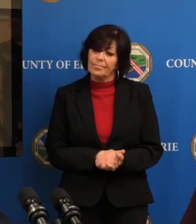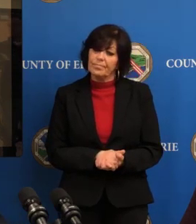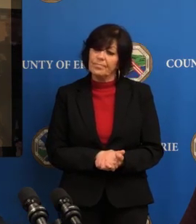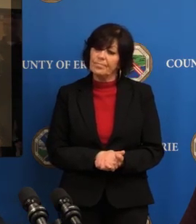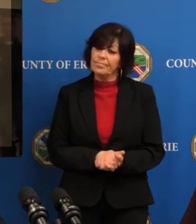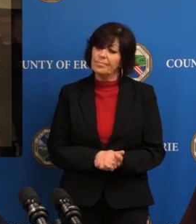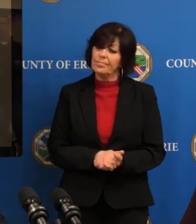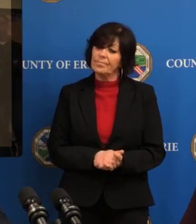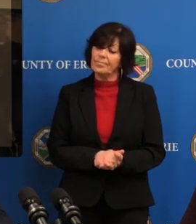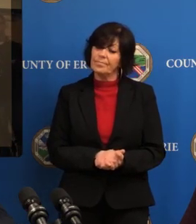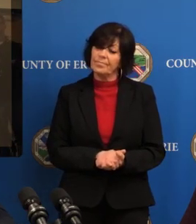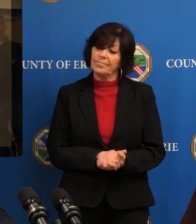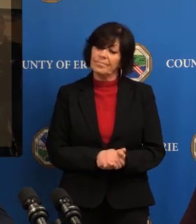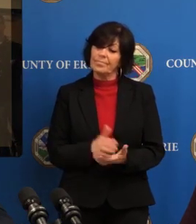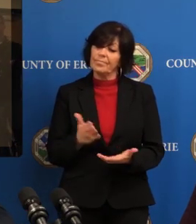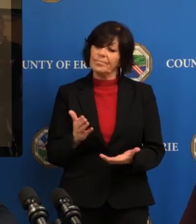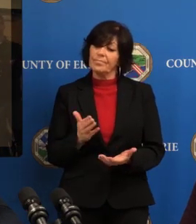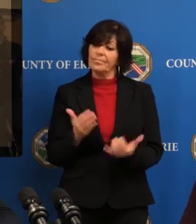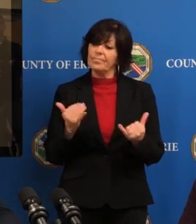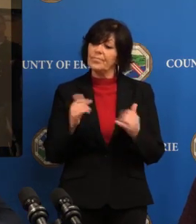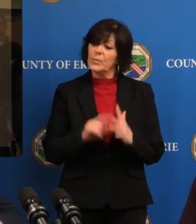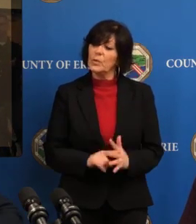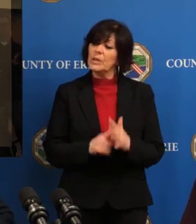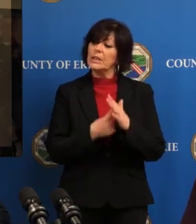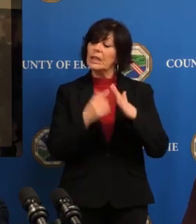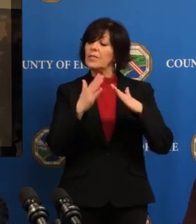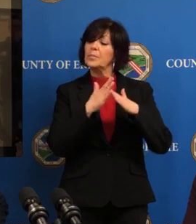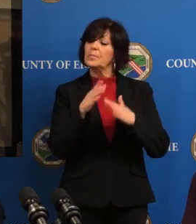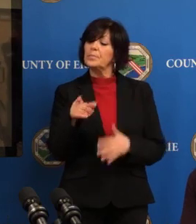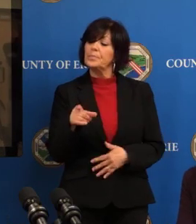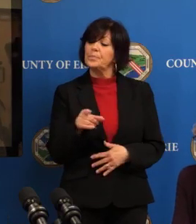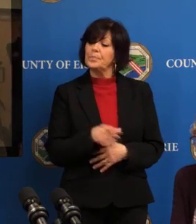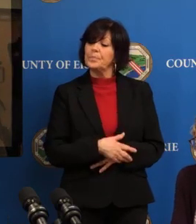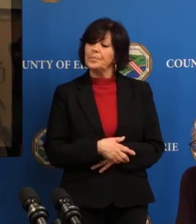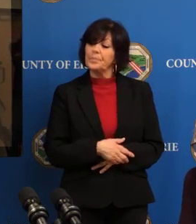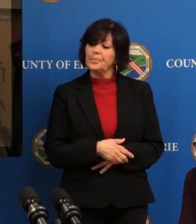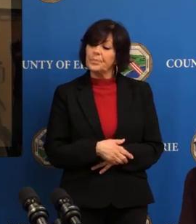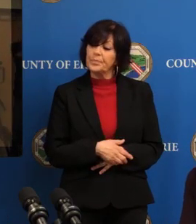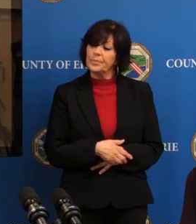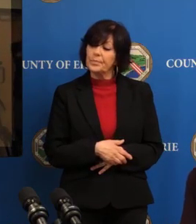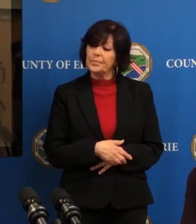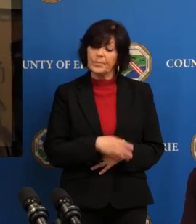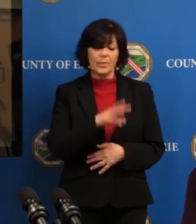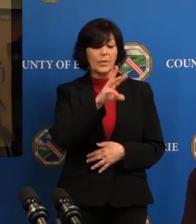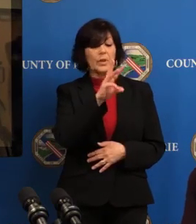Lines are open, and this time we will start from the top. So we're starting with